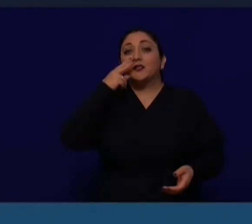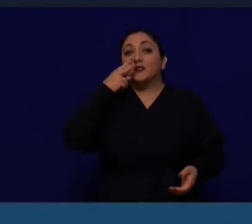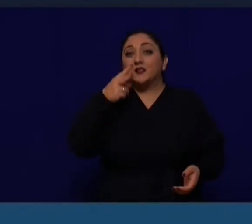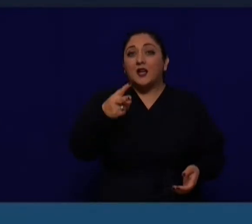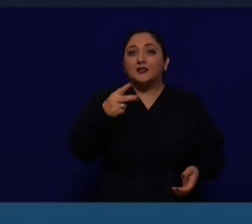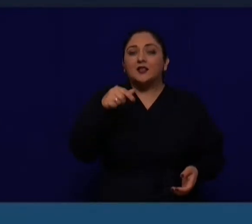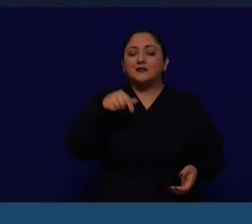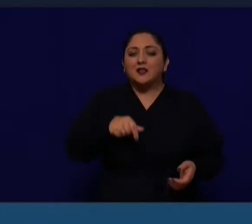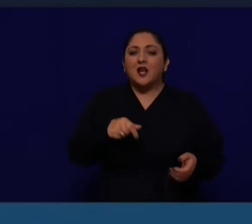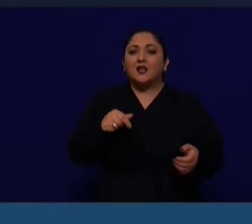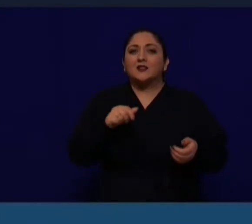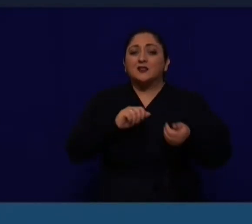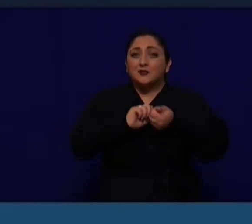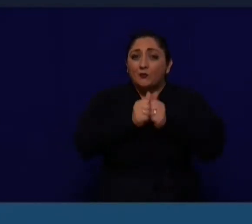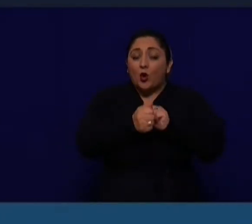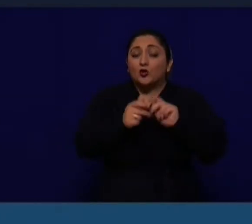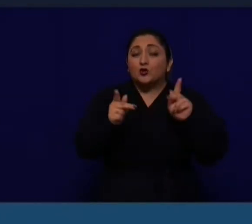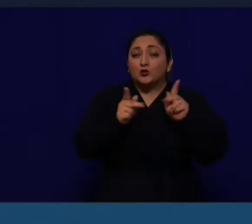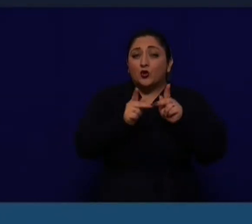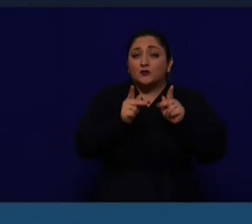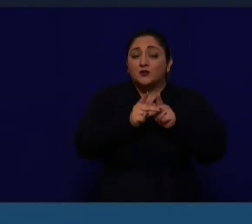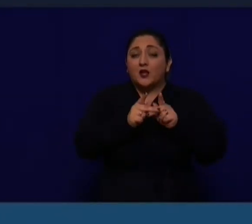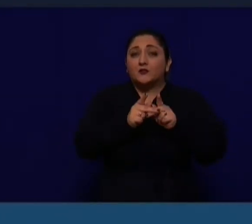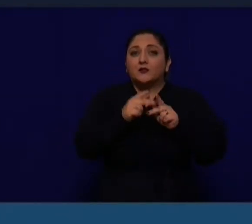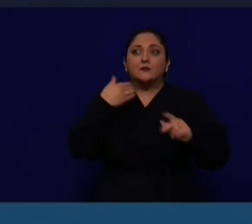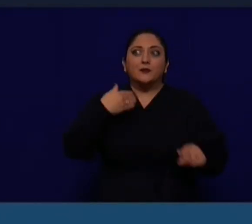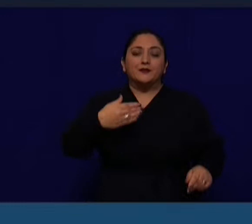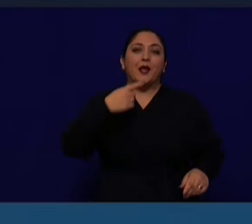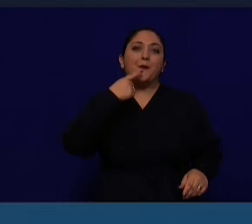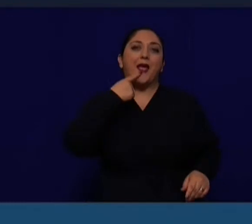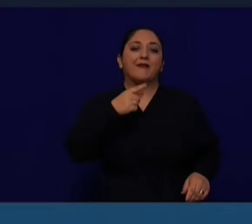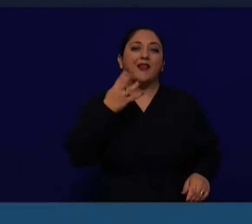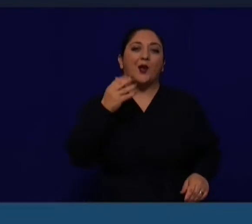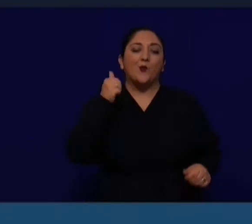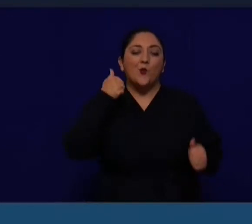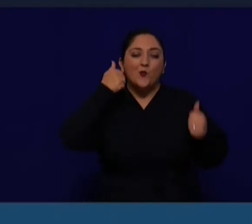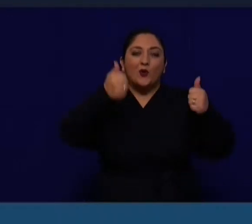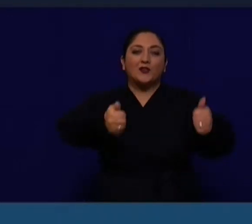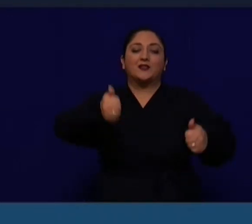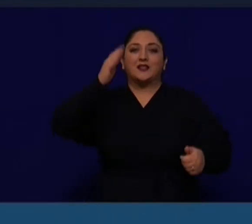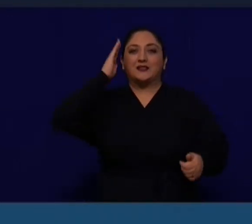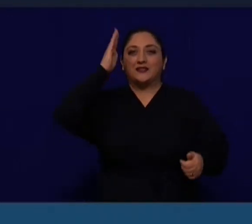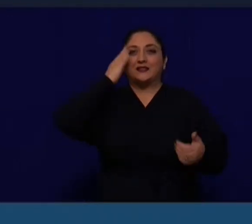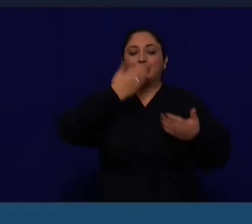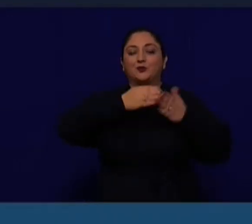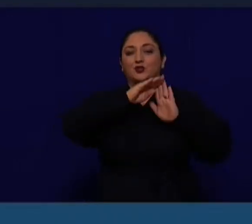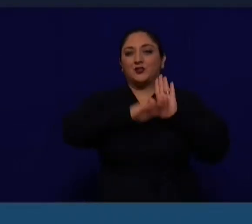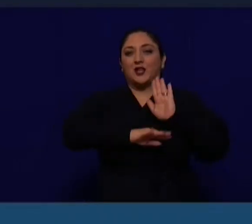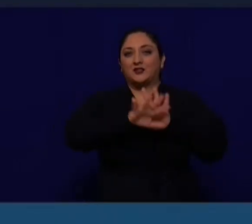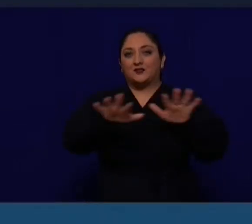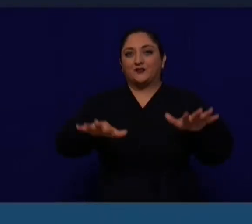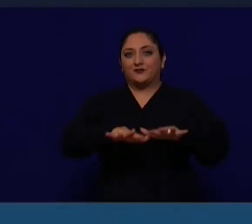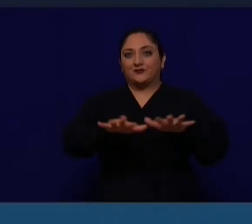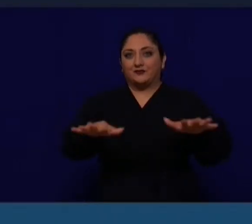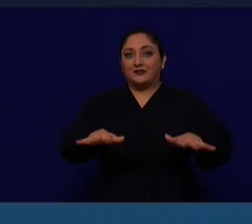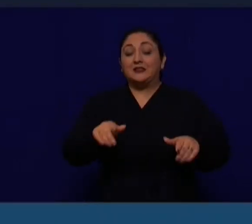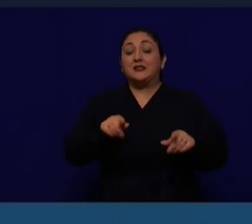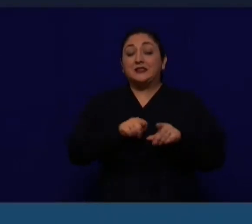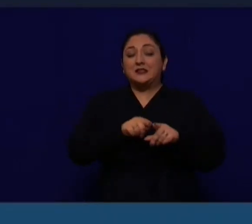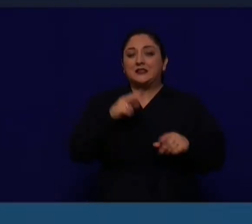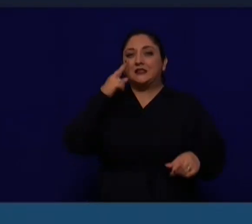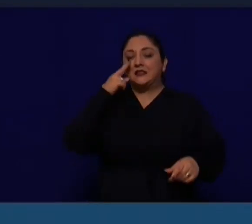dan il-contact sports sa mill-bidu konna daħalna protokolli biex kemm tista' tnaqqas il-firxa. Però despite il-protokolls xorta kien qed